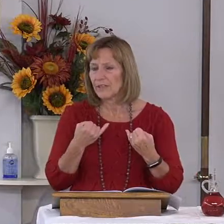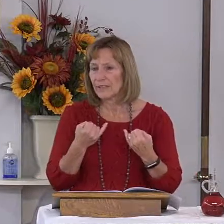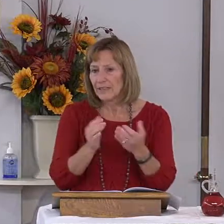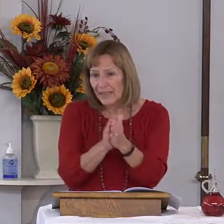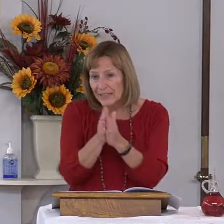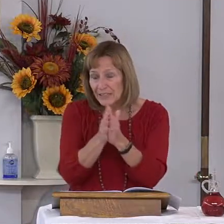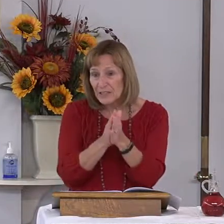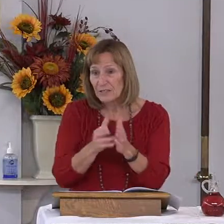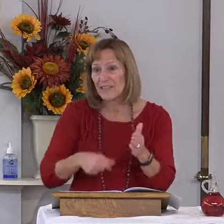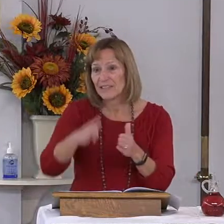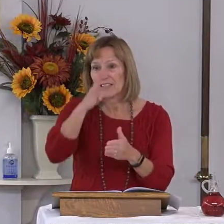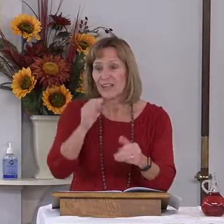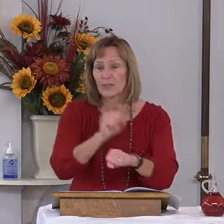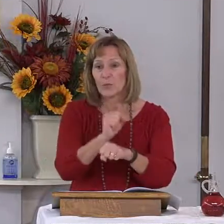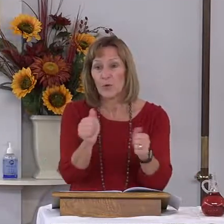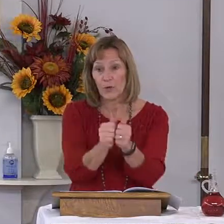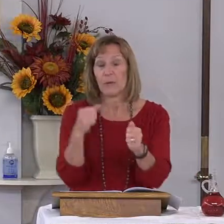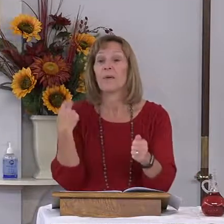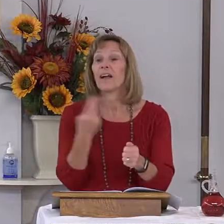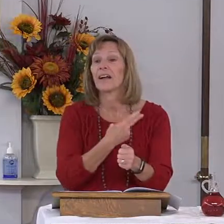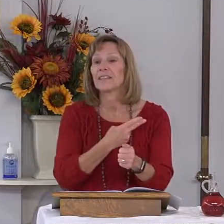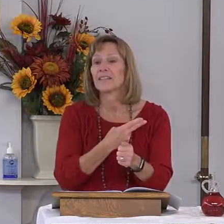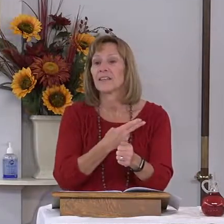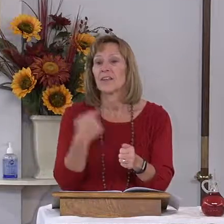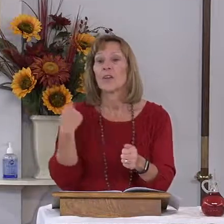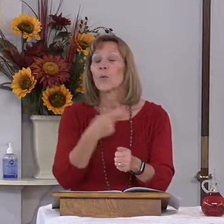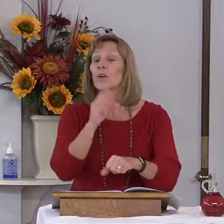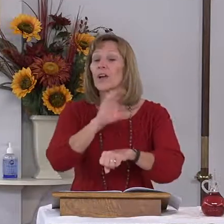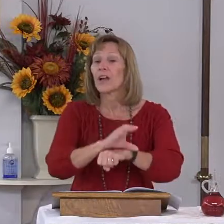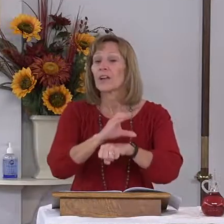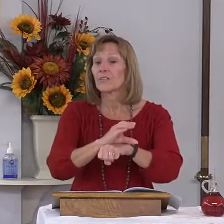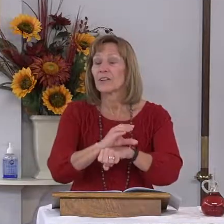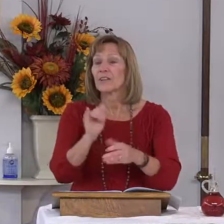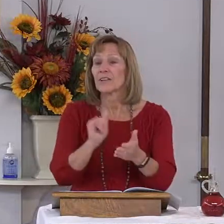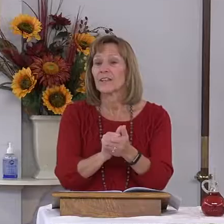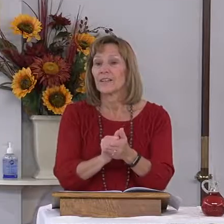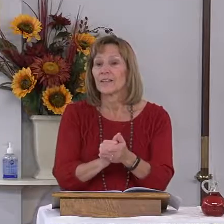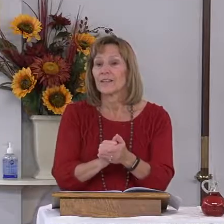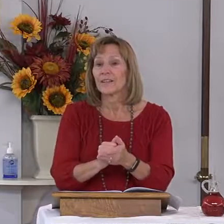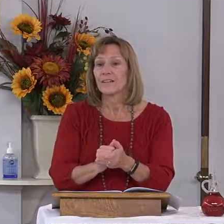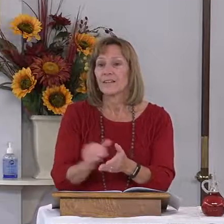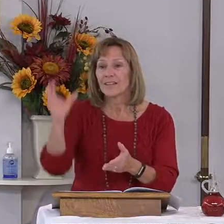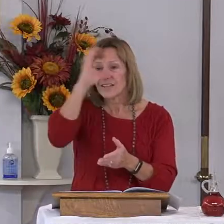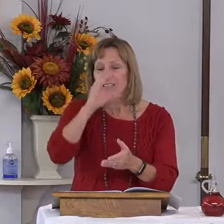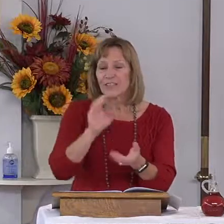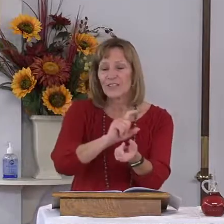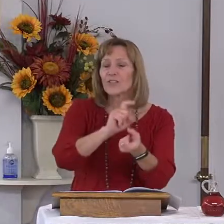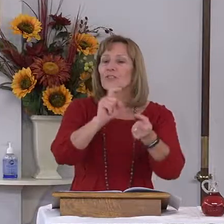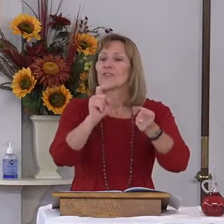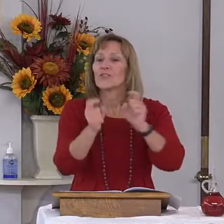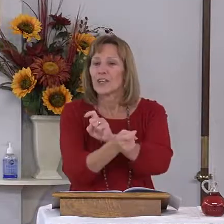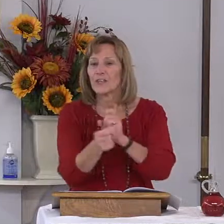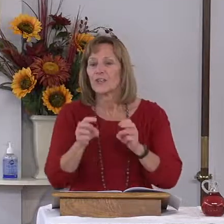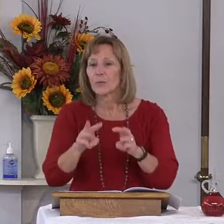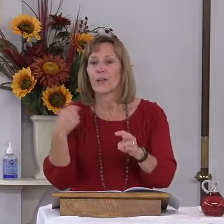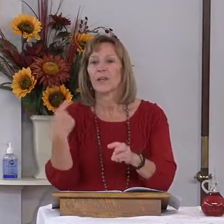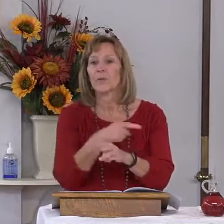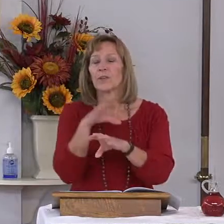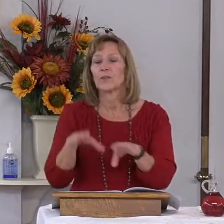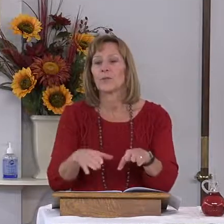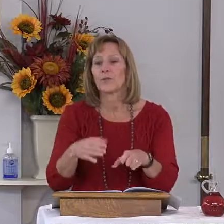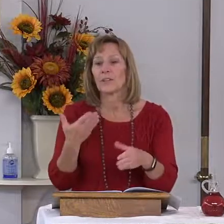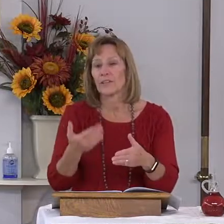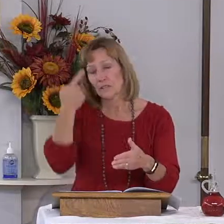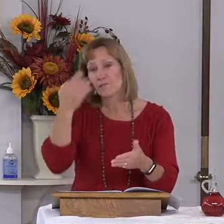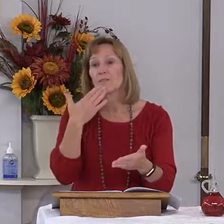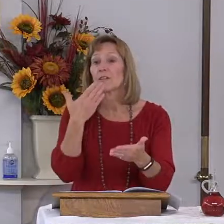God's new work among us. In fact, we're a congregation that seeks to change the way we do things for the good